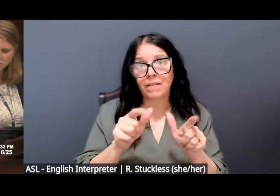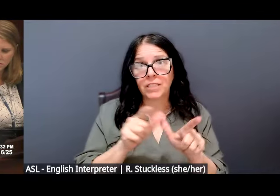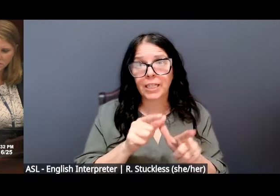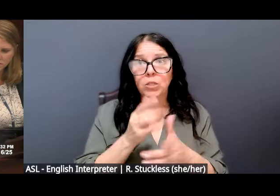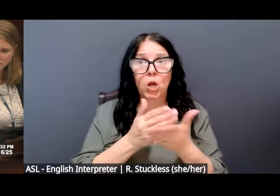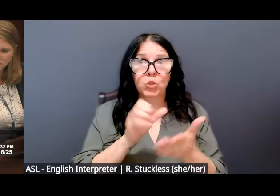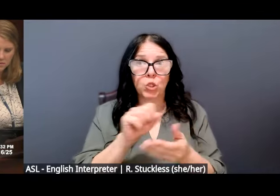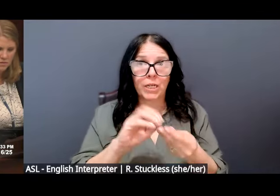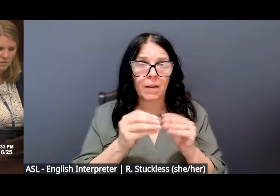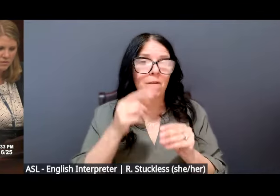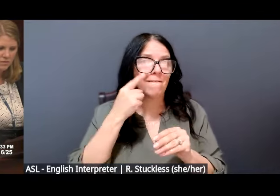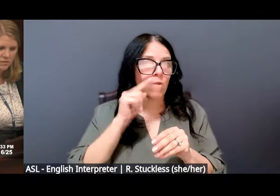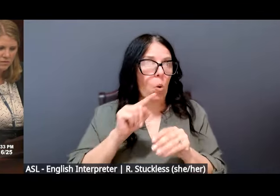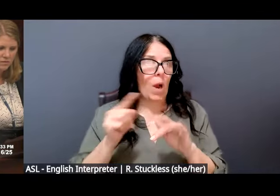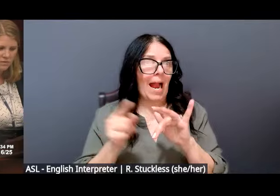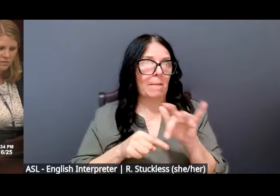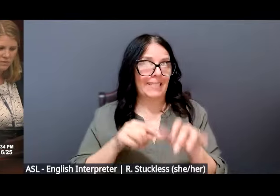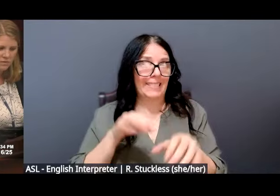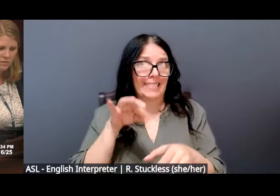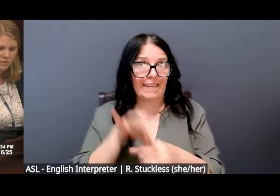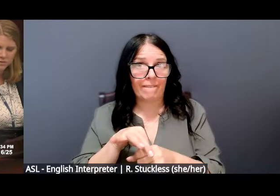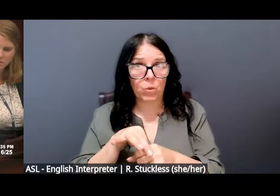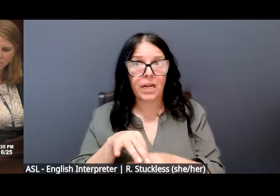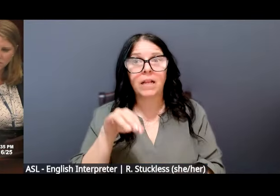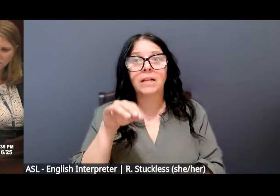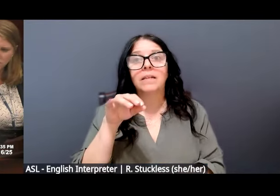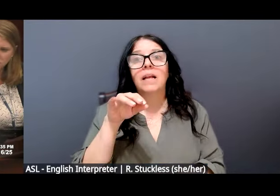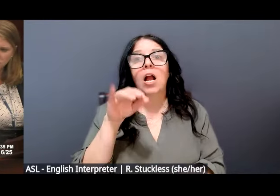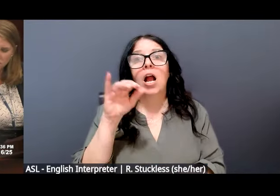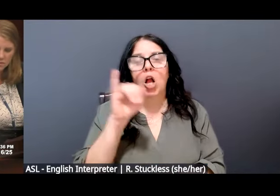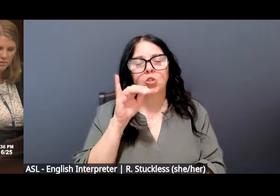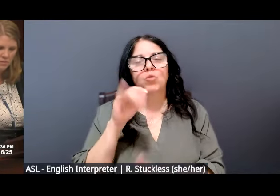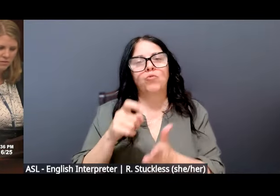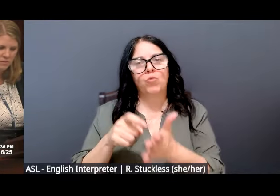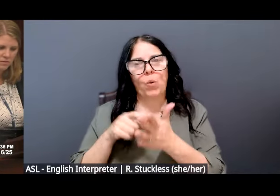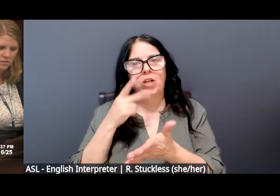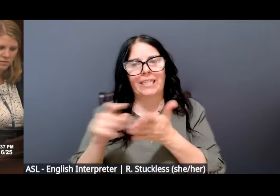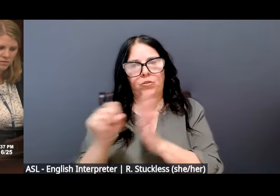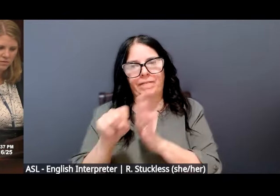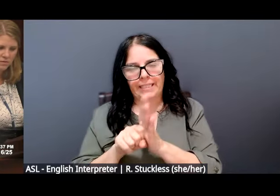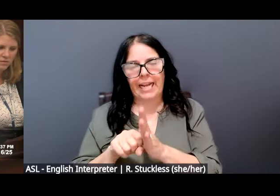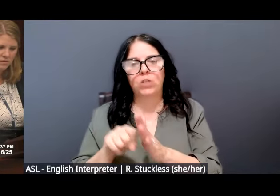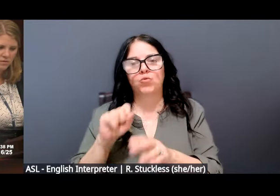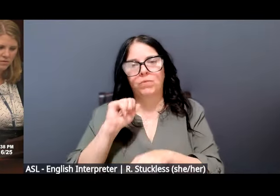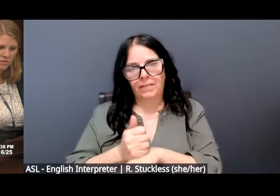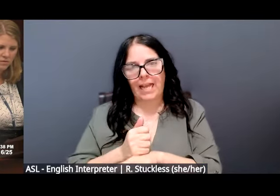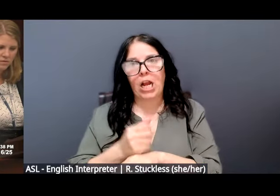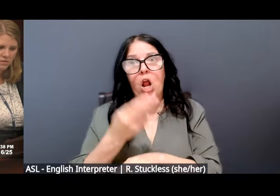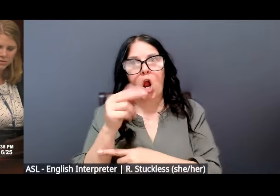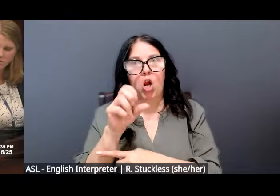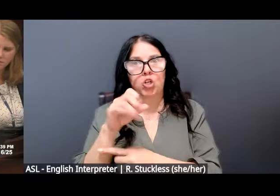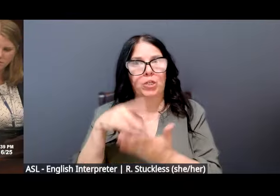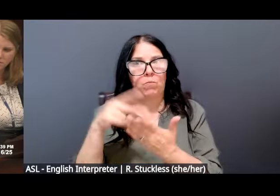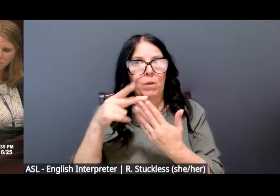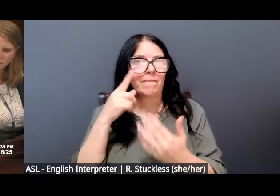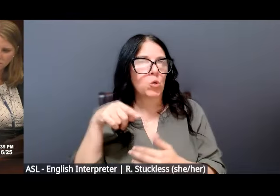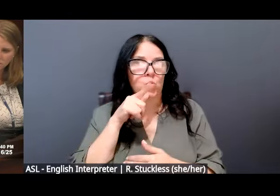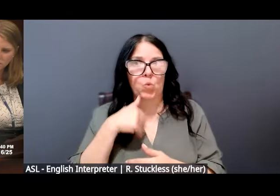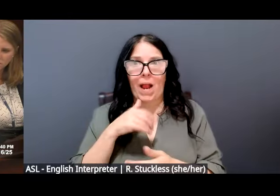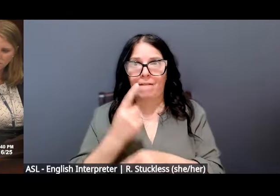$1,000 fine and/or up to 5-year imprisonment. And that is exactly 100 words. I was able